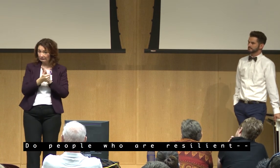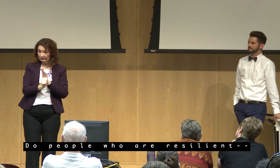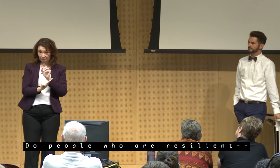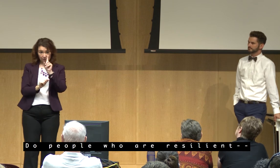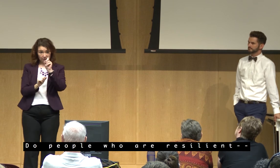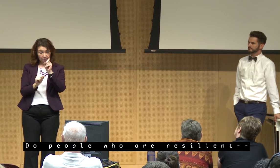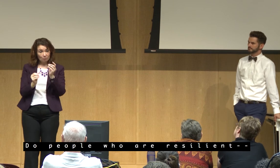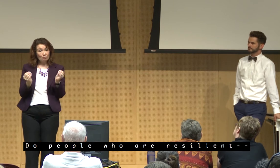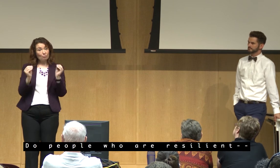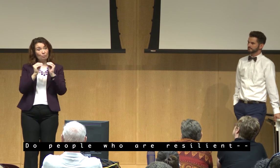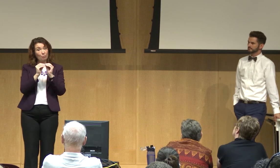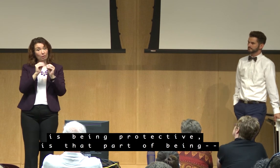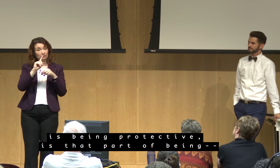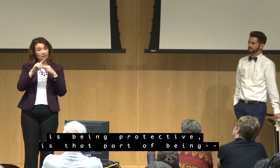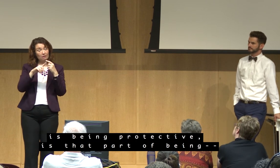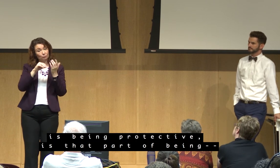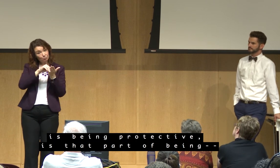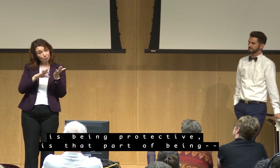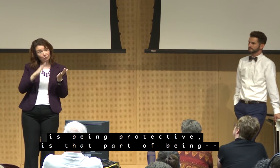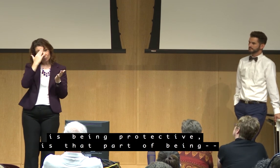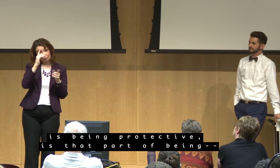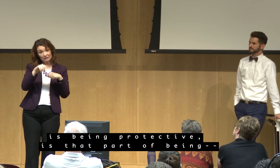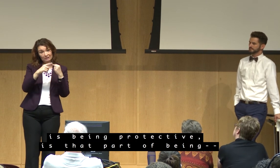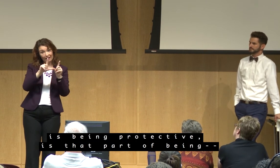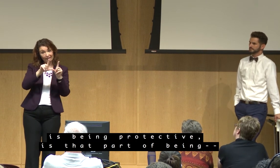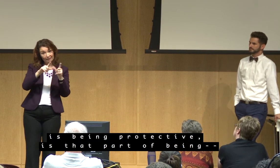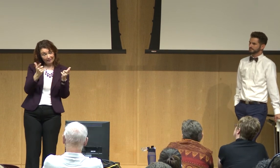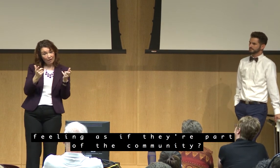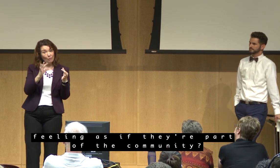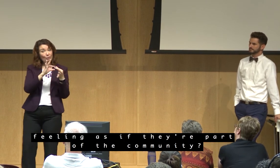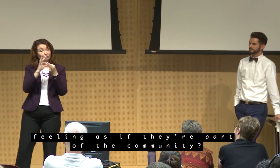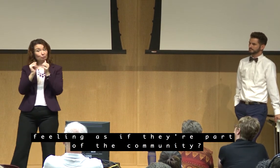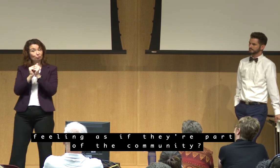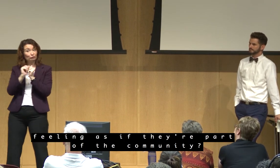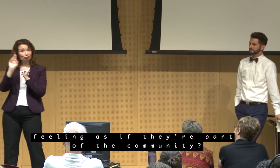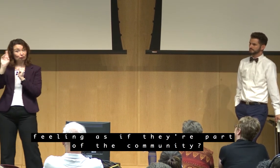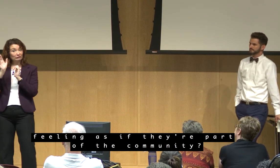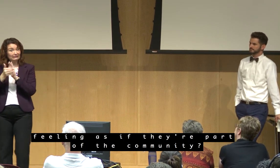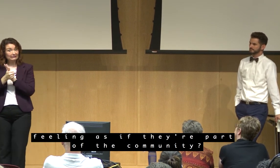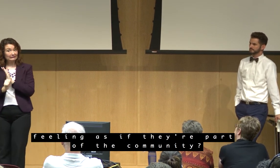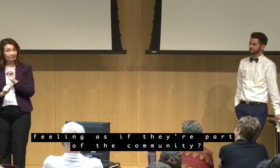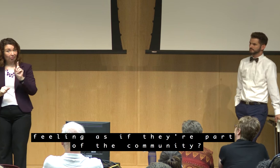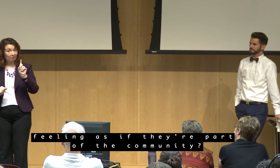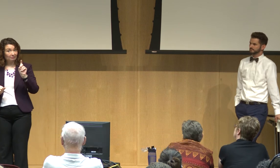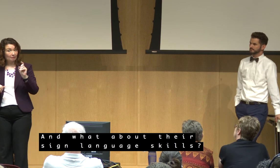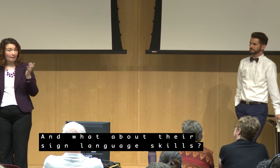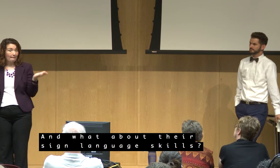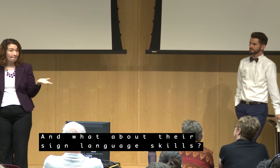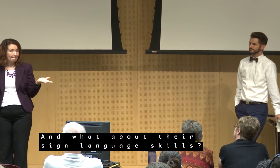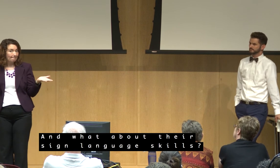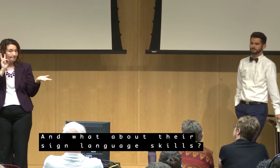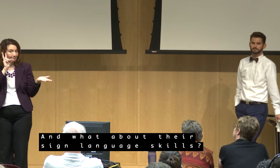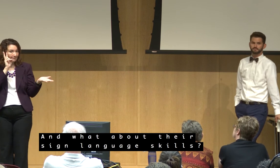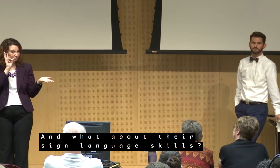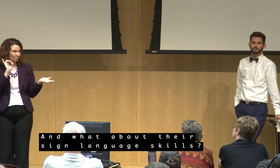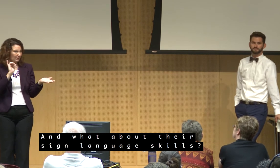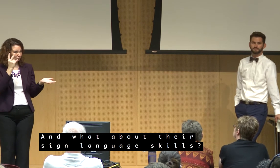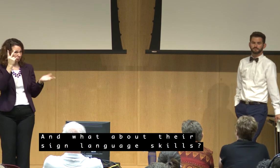are resilient, is being protective, is that part of being feeling as if they're part of the community? And what about their sign language skills? Do sign